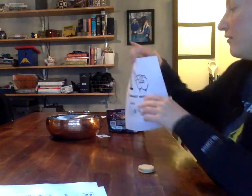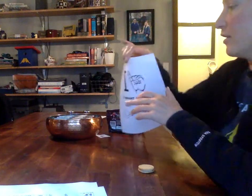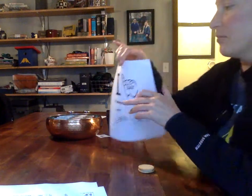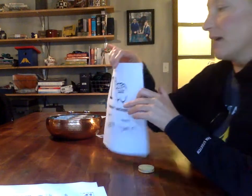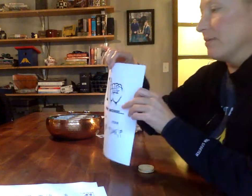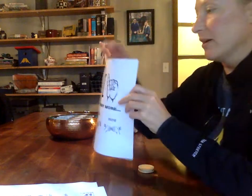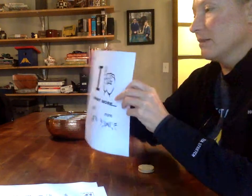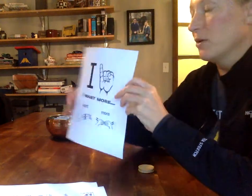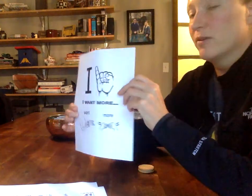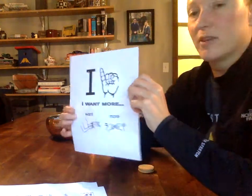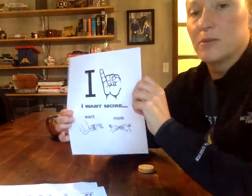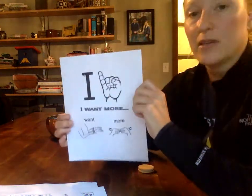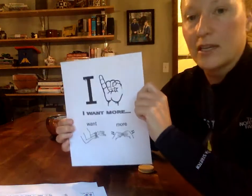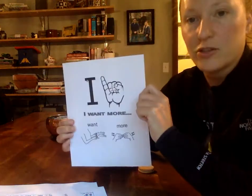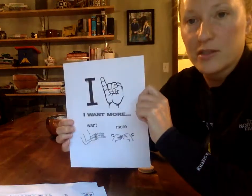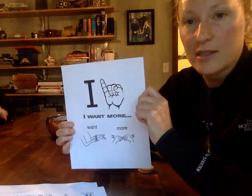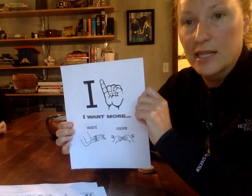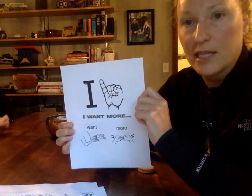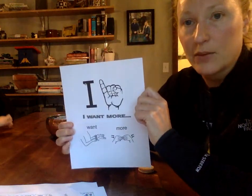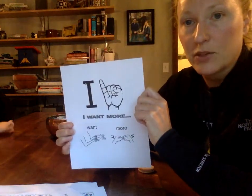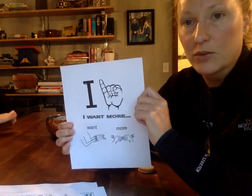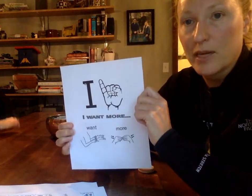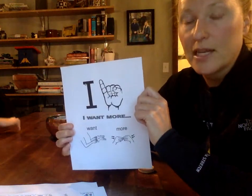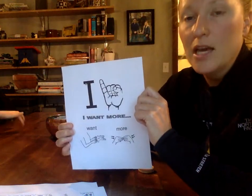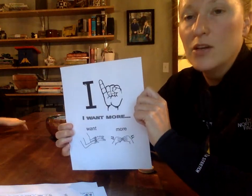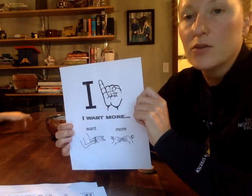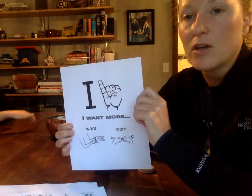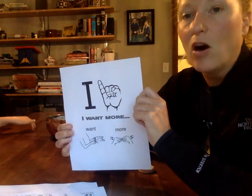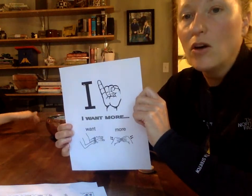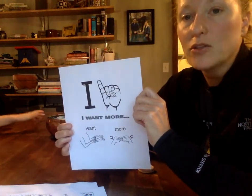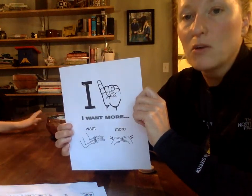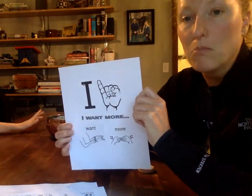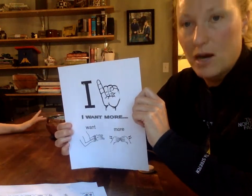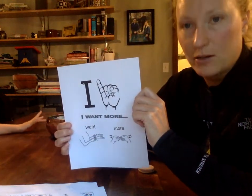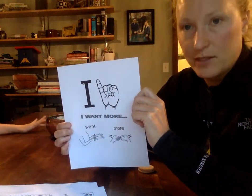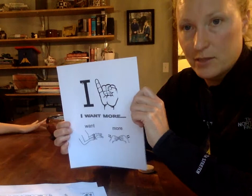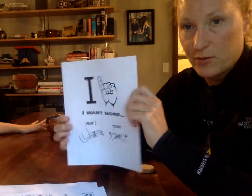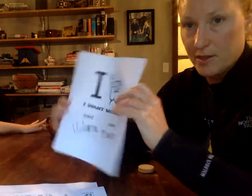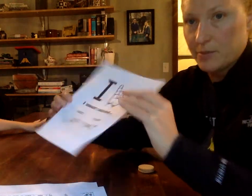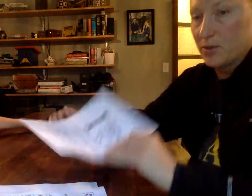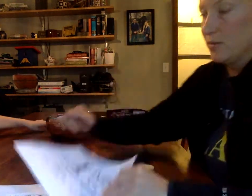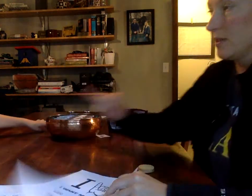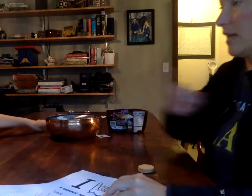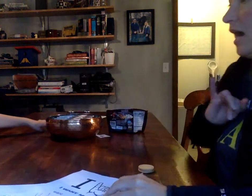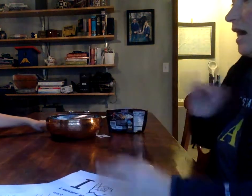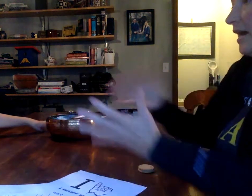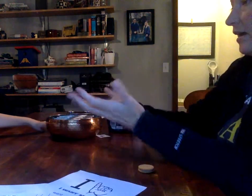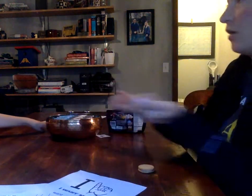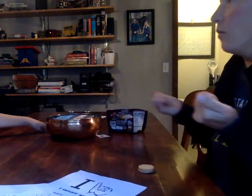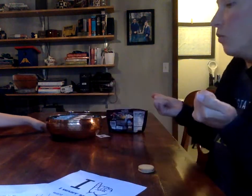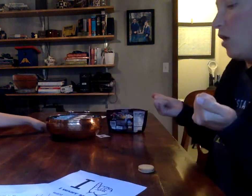their primary mode of communication is sign language, right, you can also model this for them. So you say, I